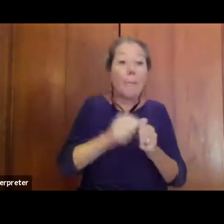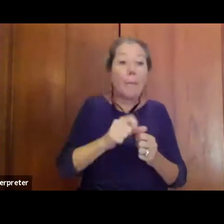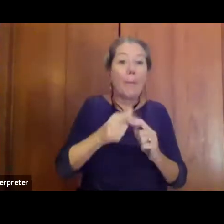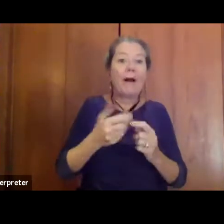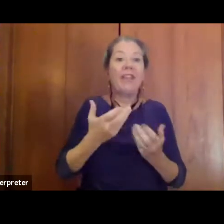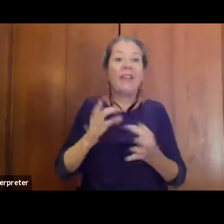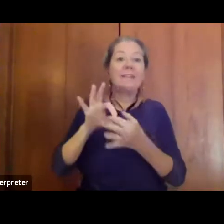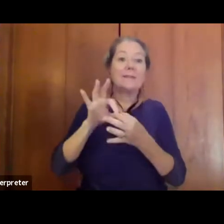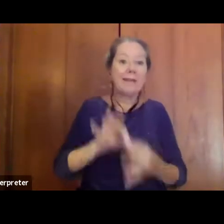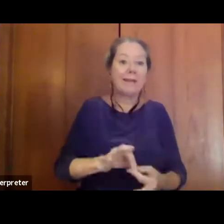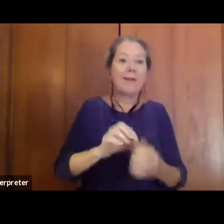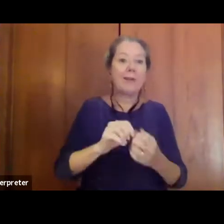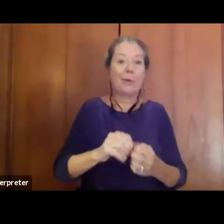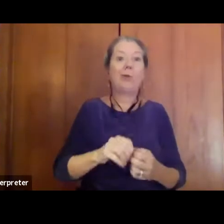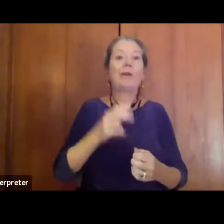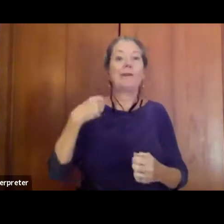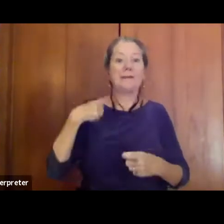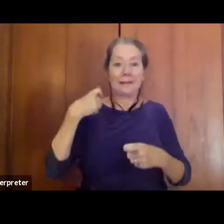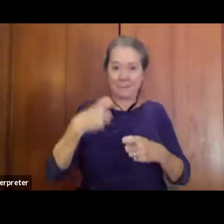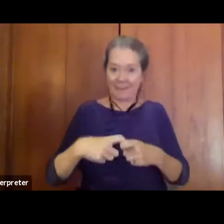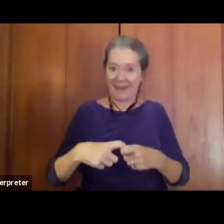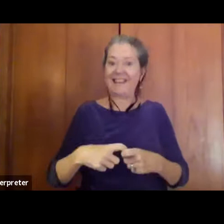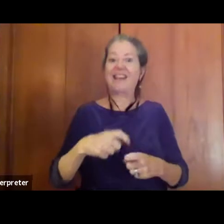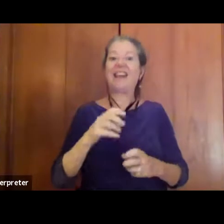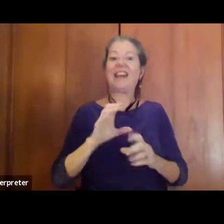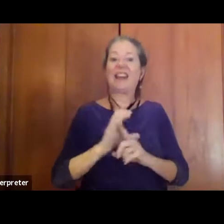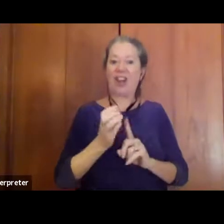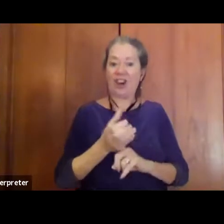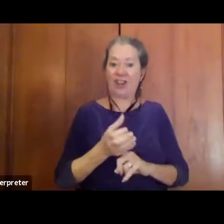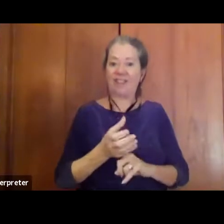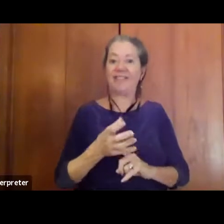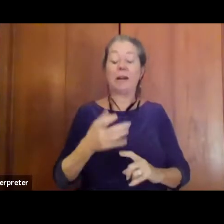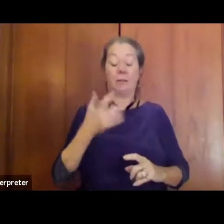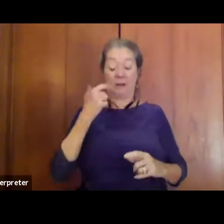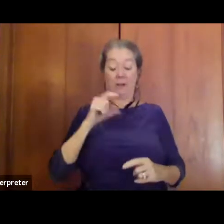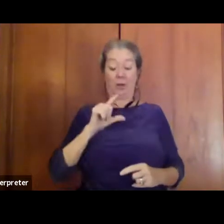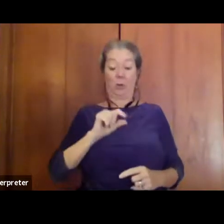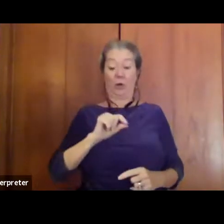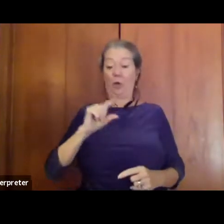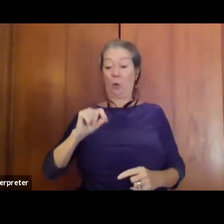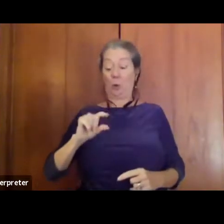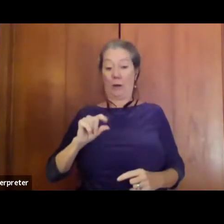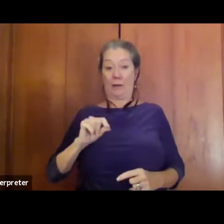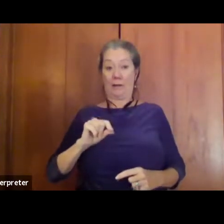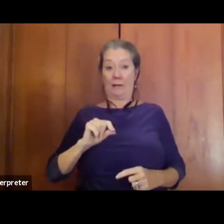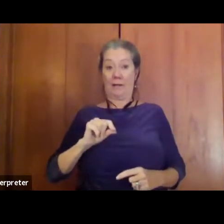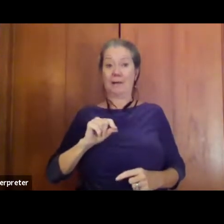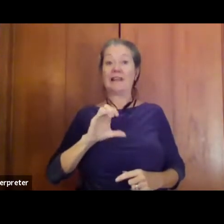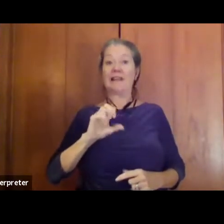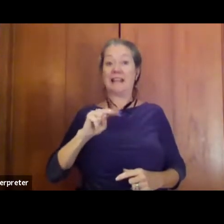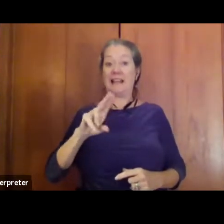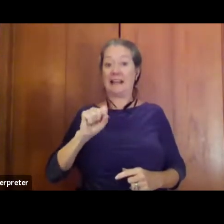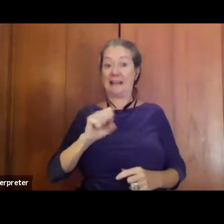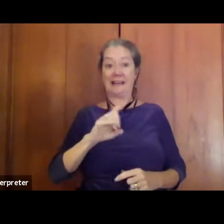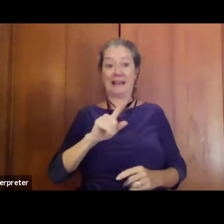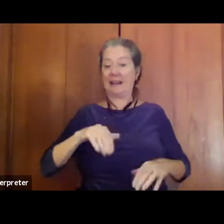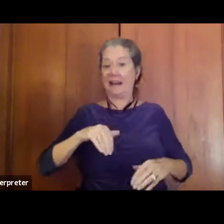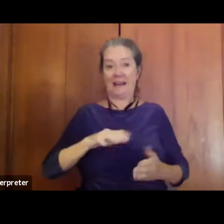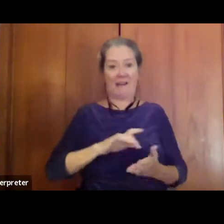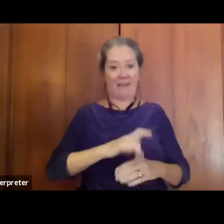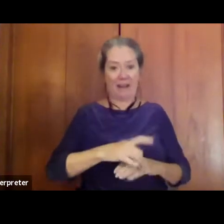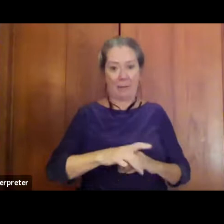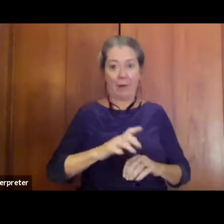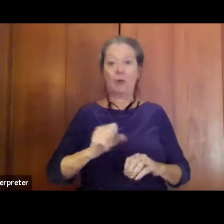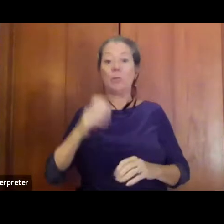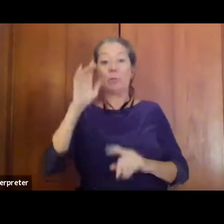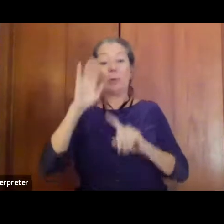Hispanic heritage. Since the 2020 census data is not available, we know that in 2019, about 19% of the population in the